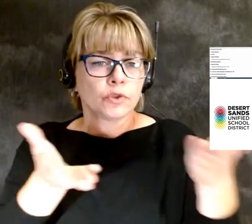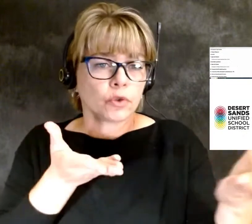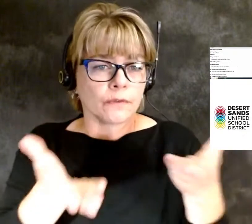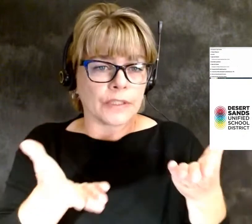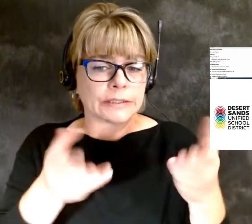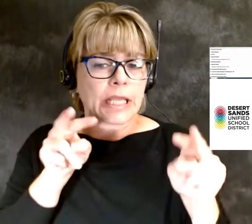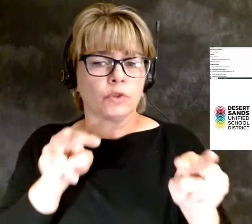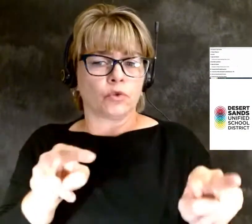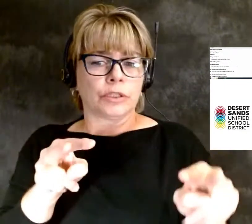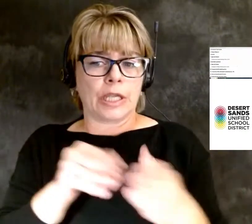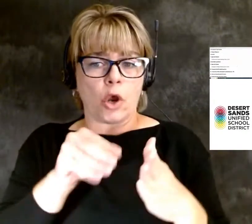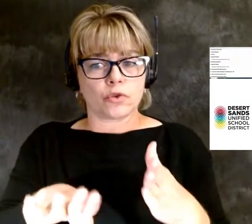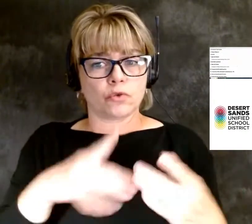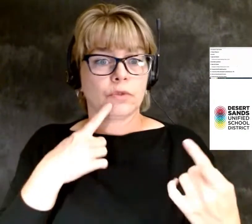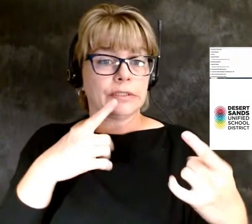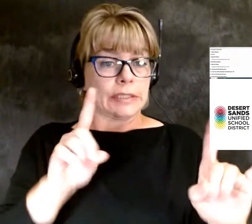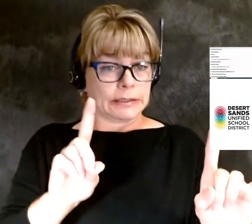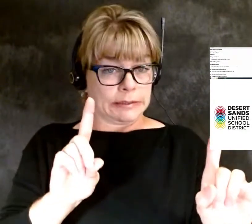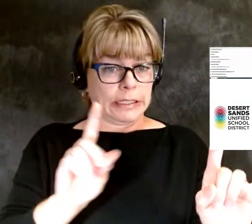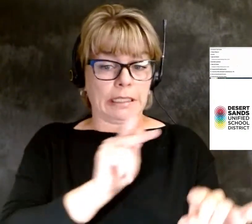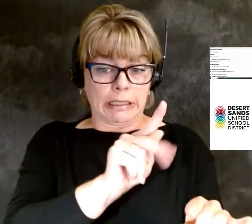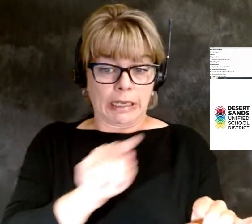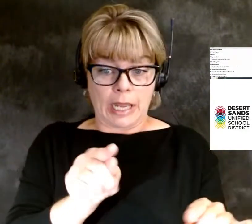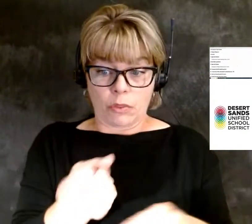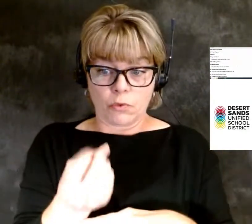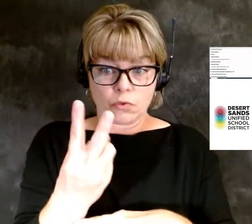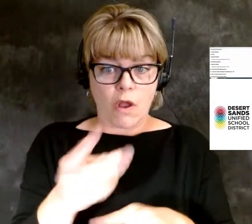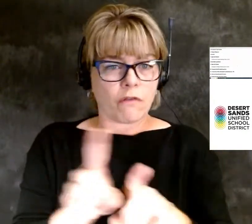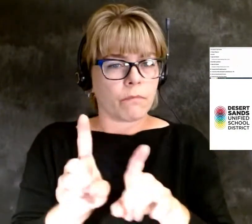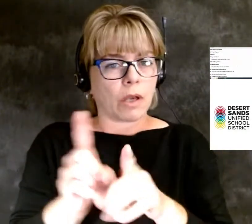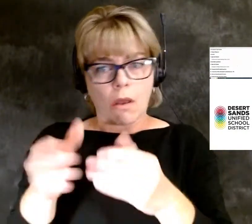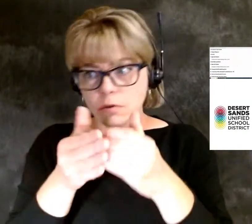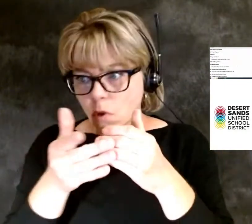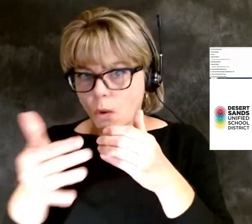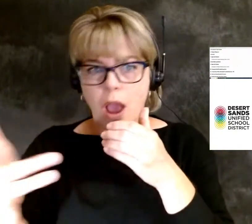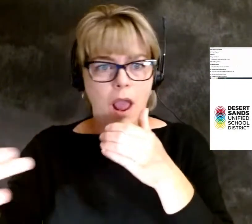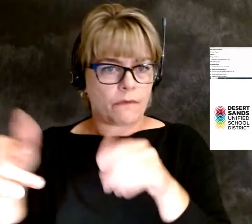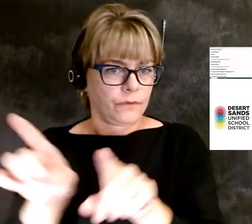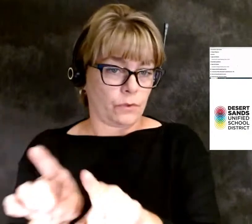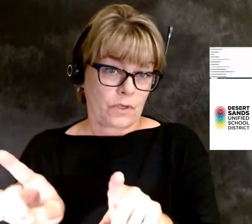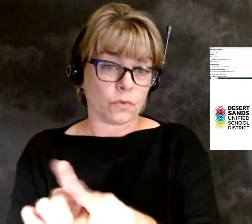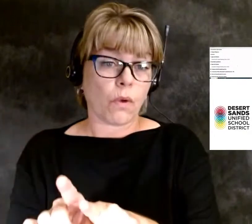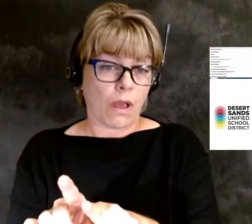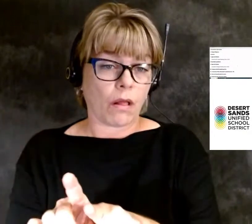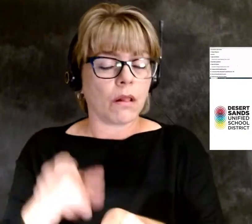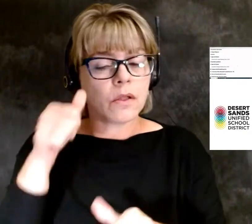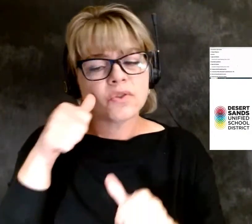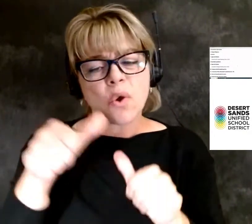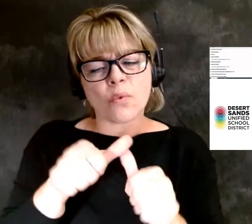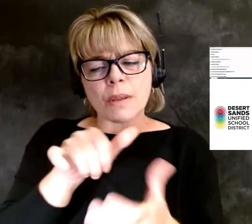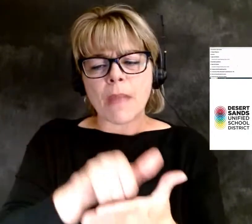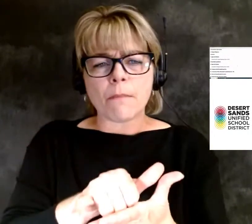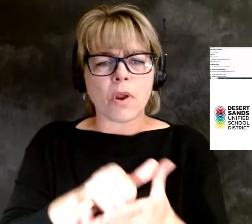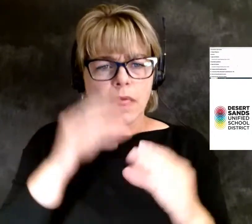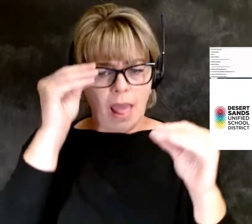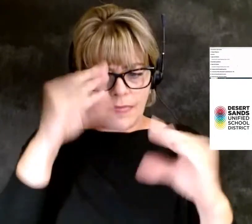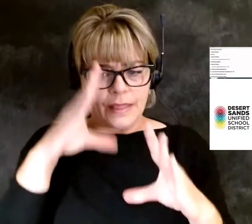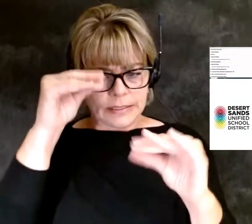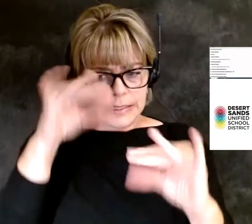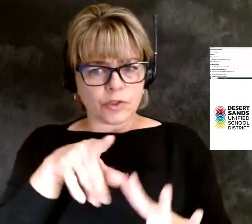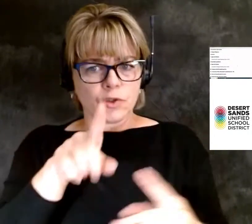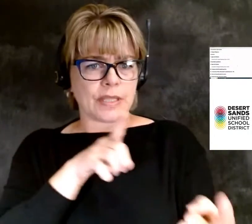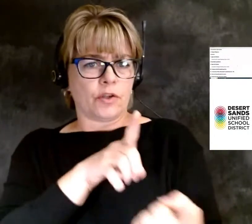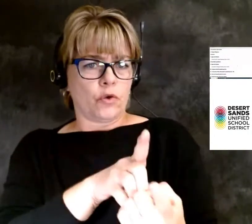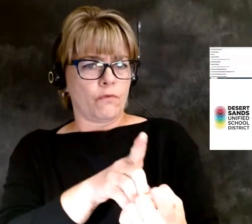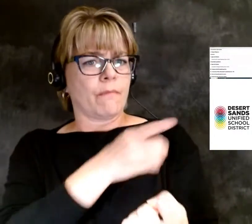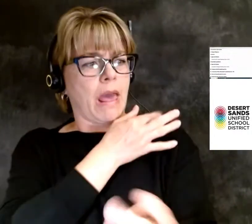not only go K through 12, but as they move on through life. So remember that the teachers that you've met along the way, know that they'll always be there for